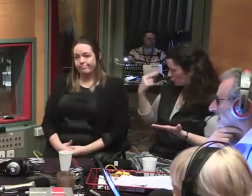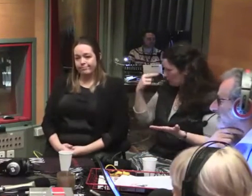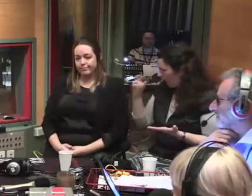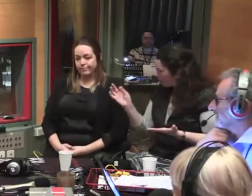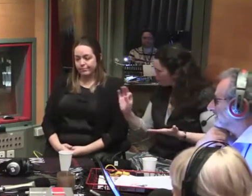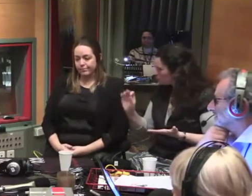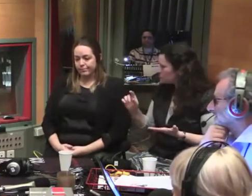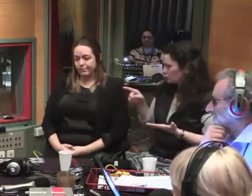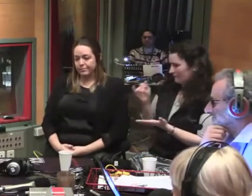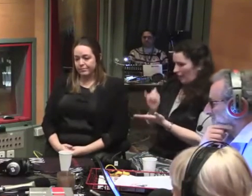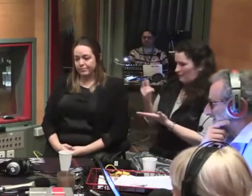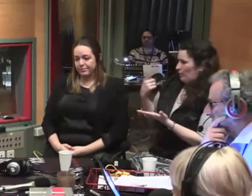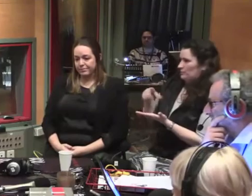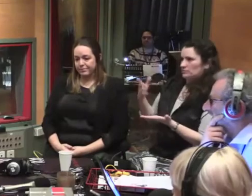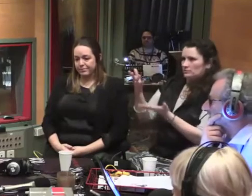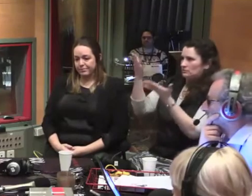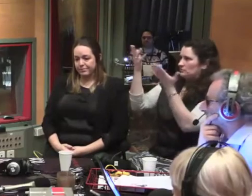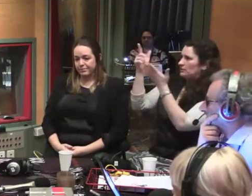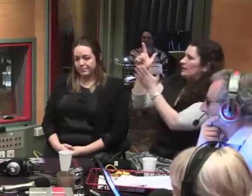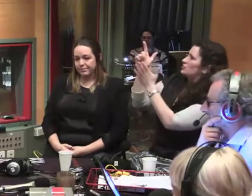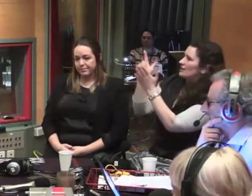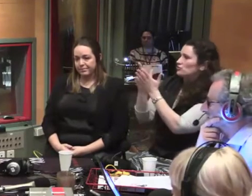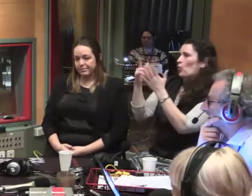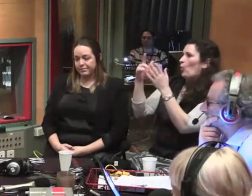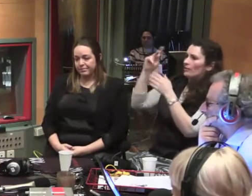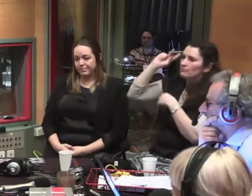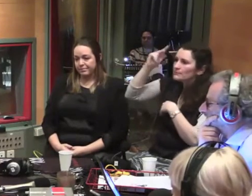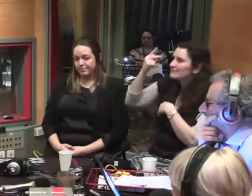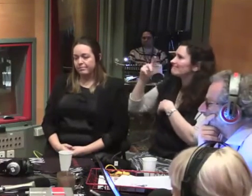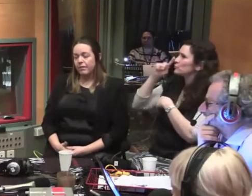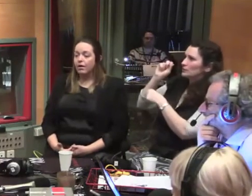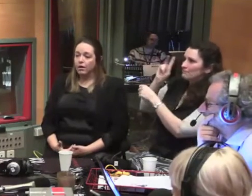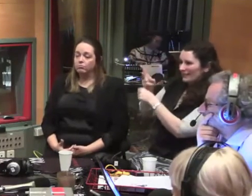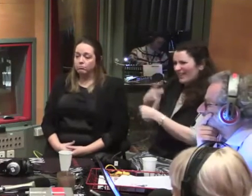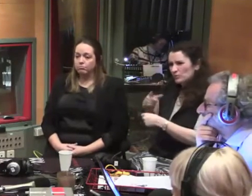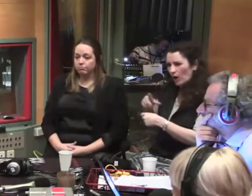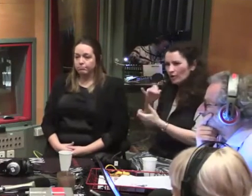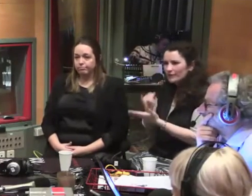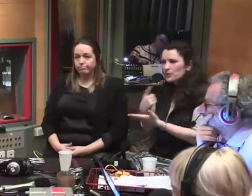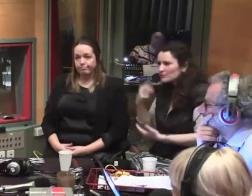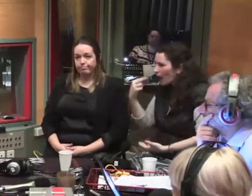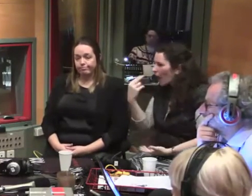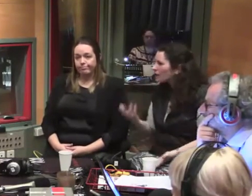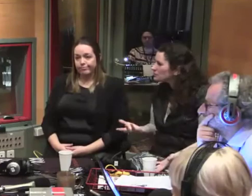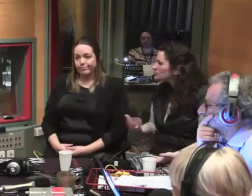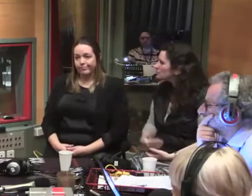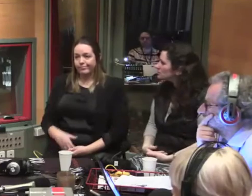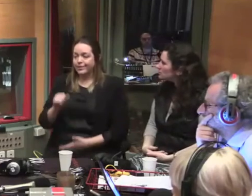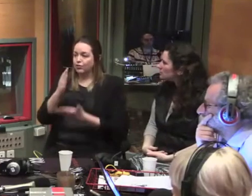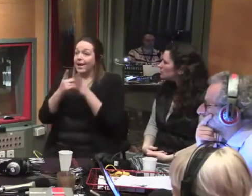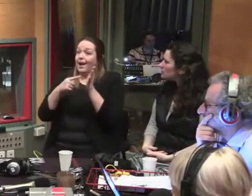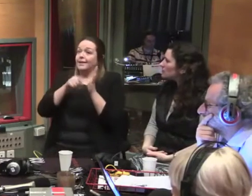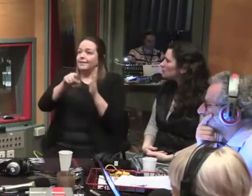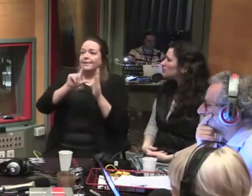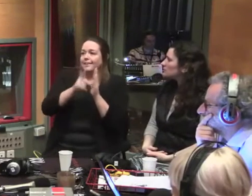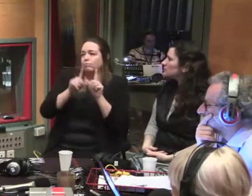because you were blind. You failed there because the political challenge was insurmountable. Sure. Well, insurmountable at that time. See,